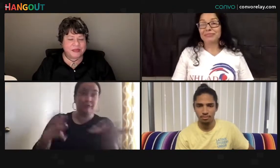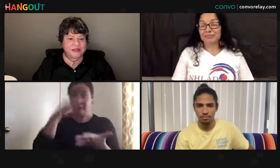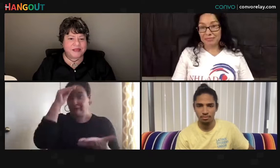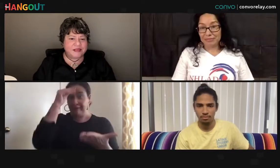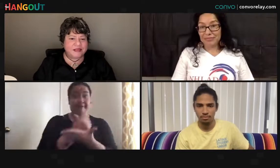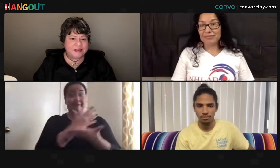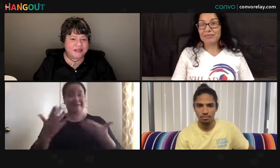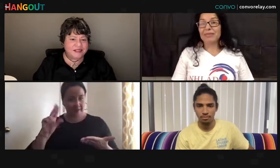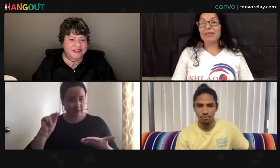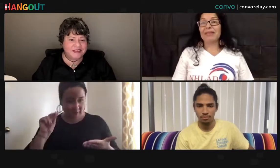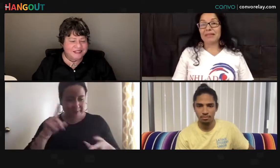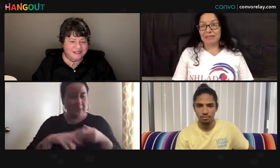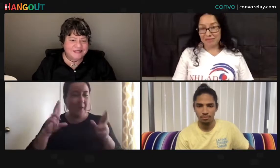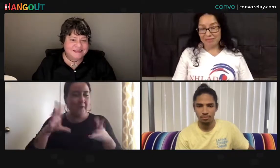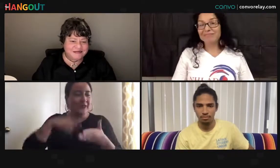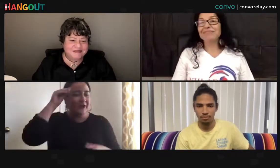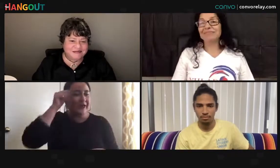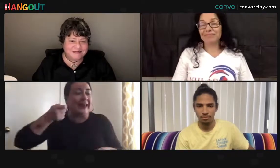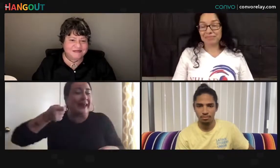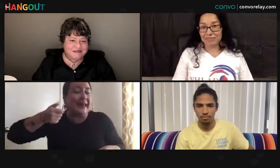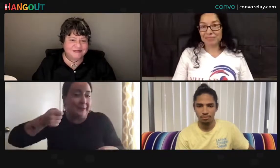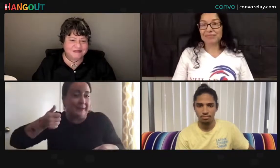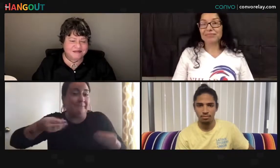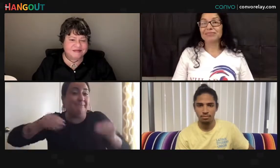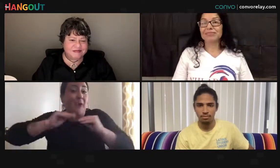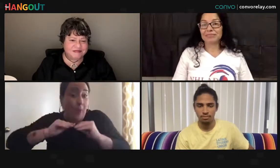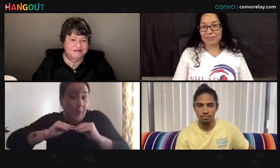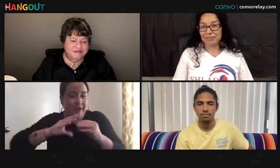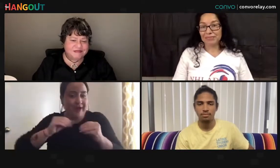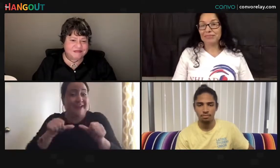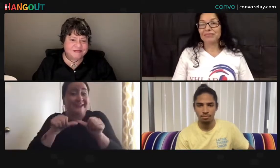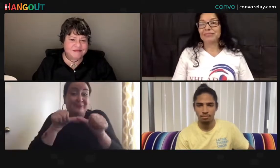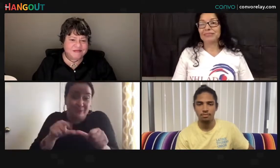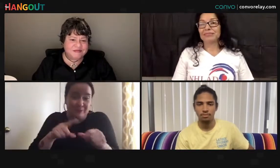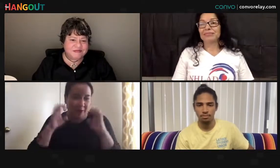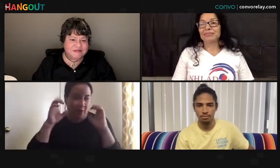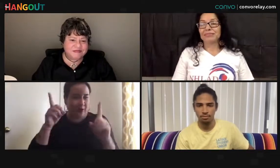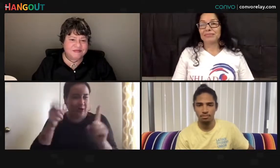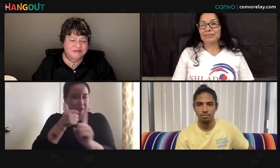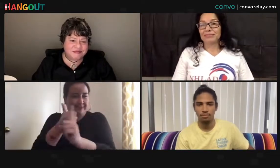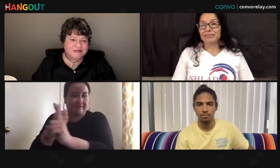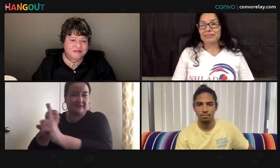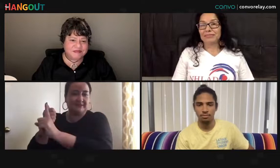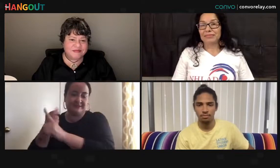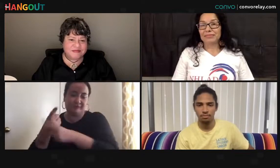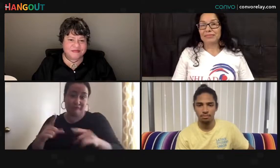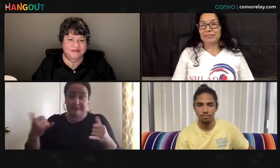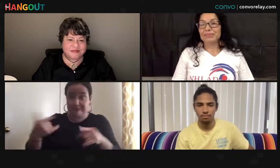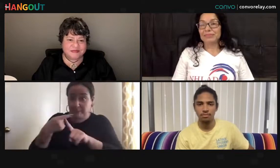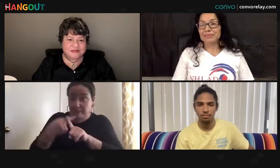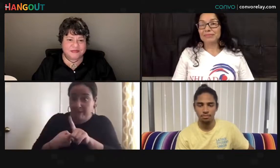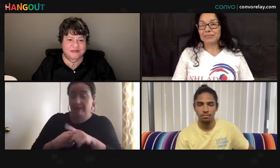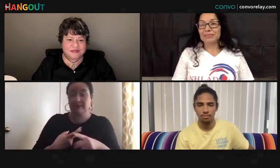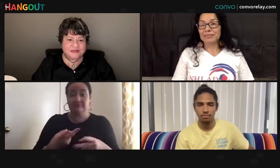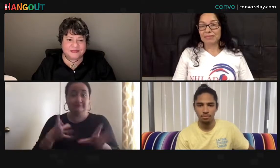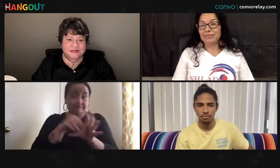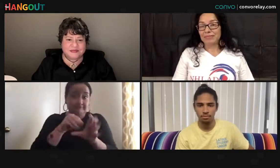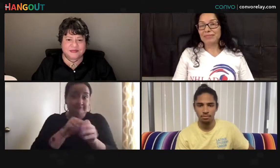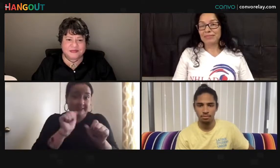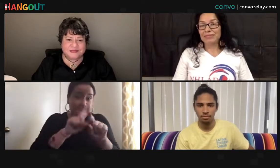who are watching today, they're not going to learn everything, of course, but I hope they learn a little bit more than they did yesterday and they continue to educate themselves. Of course,